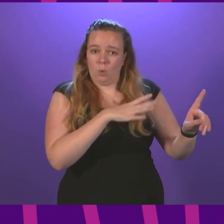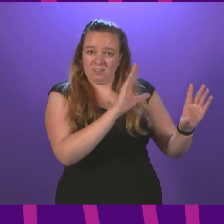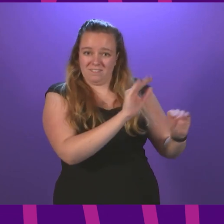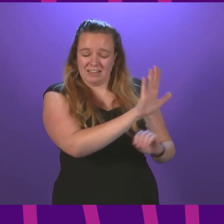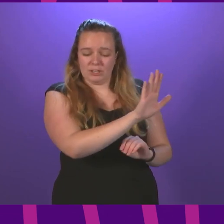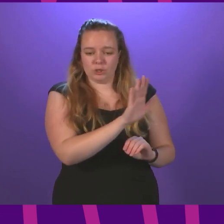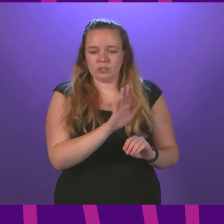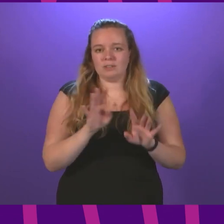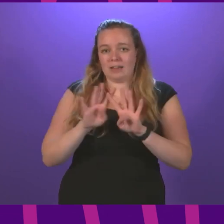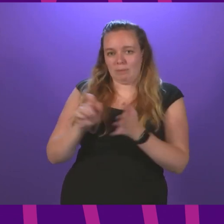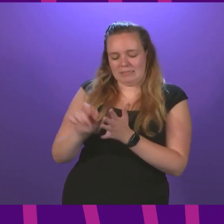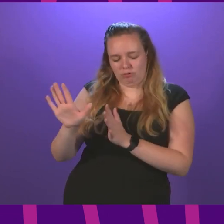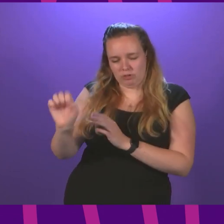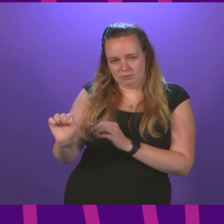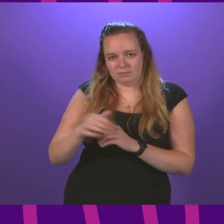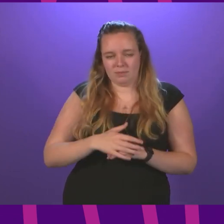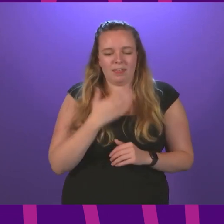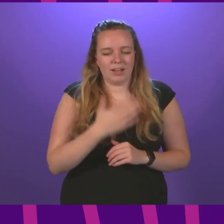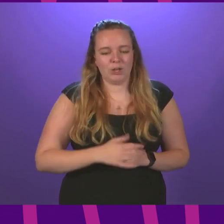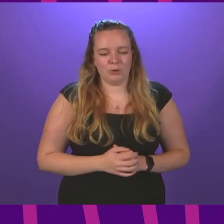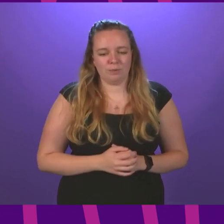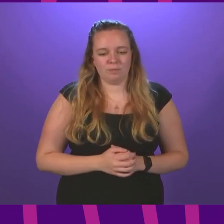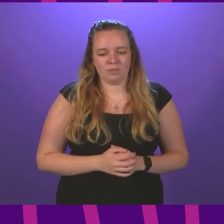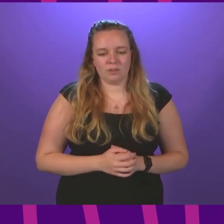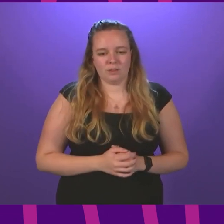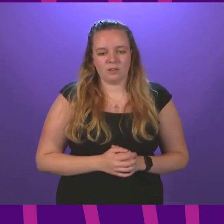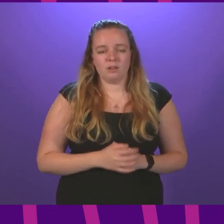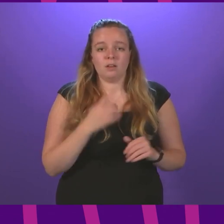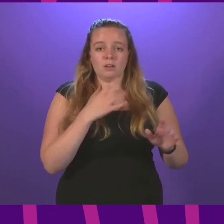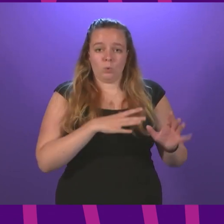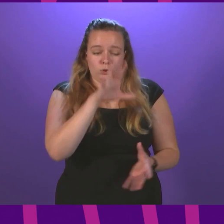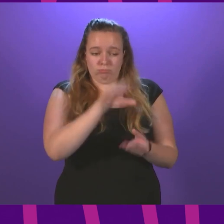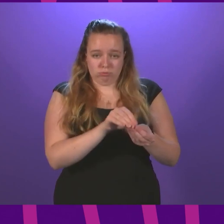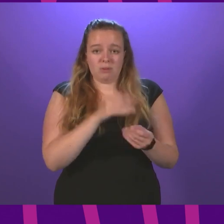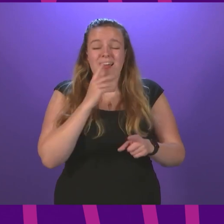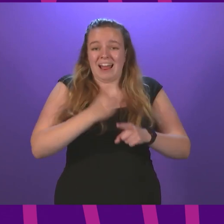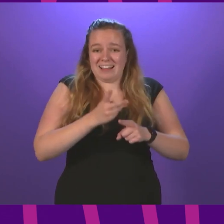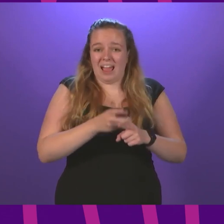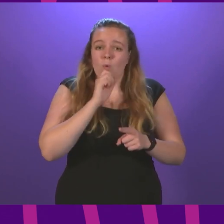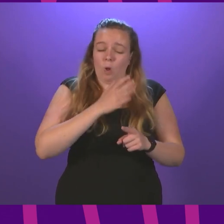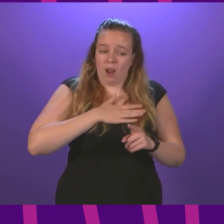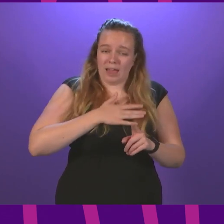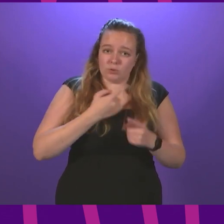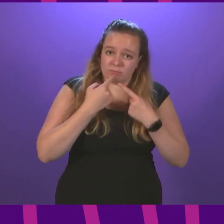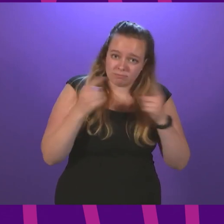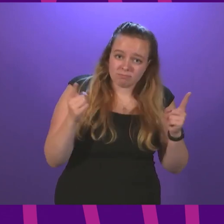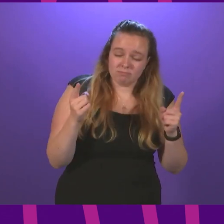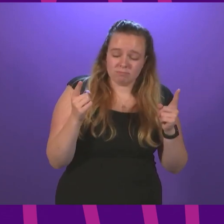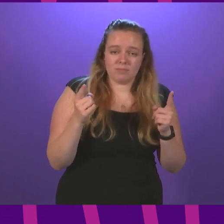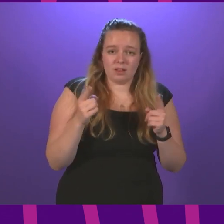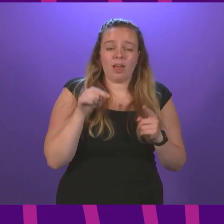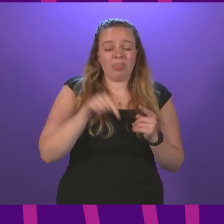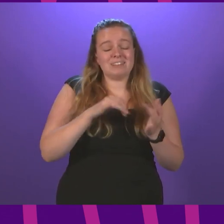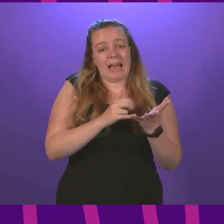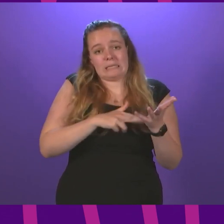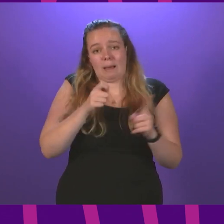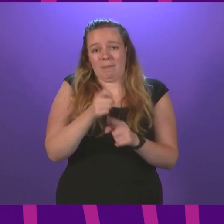would again like to stress the irony of the fact that this